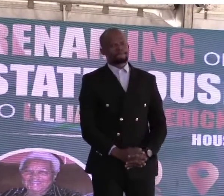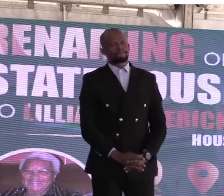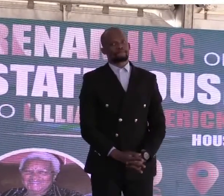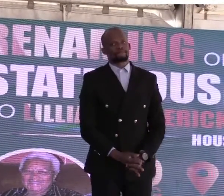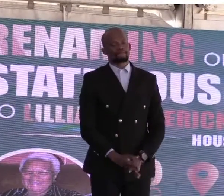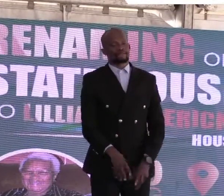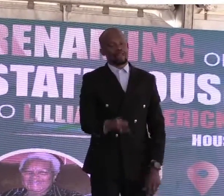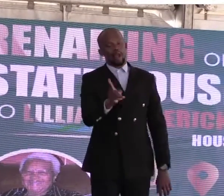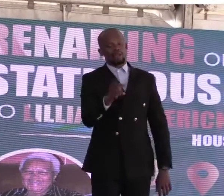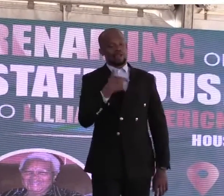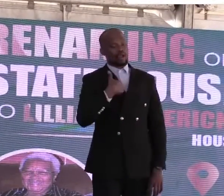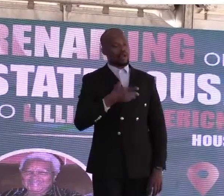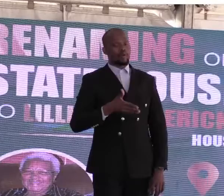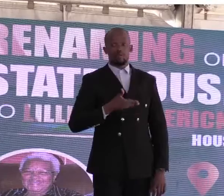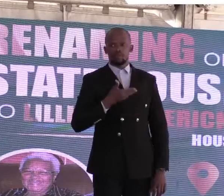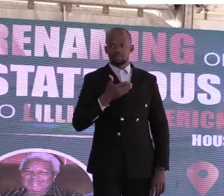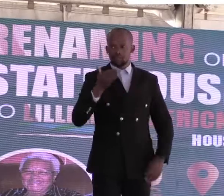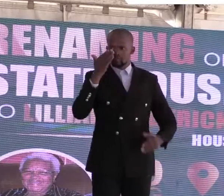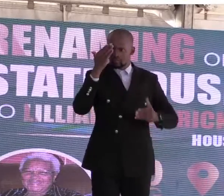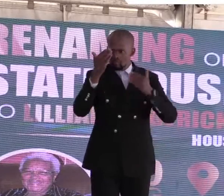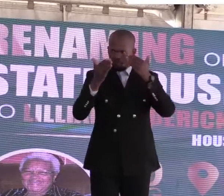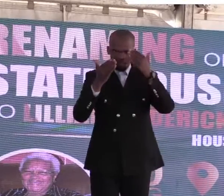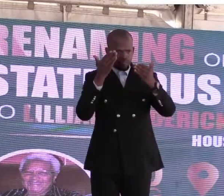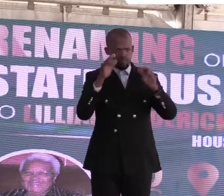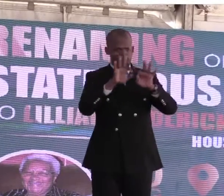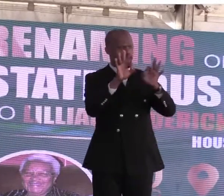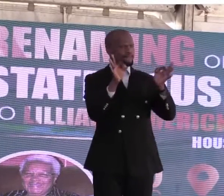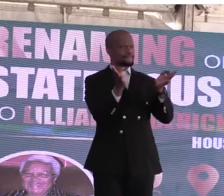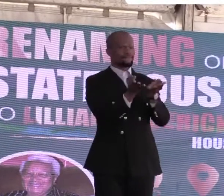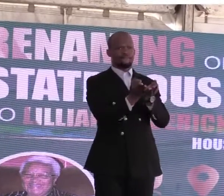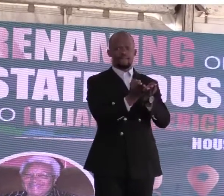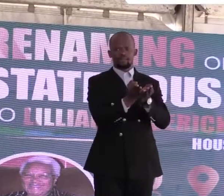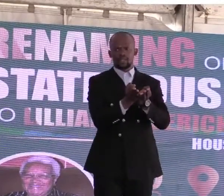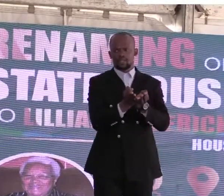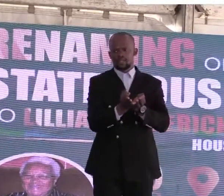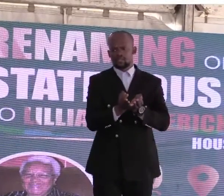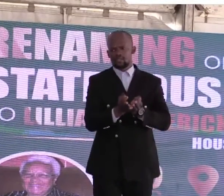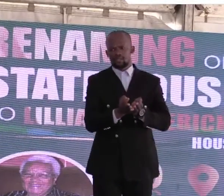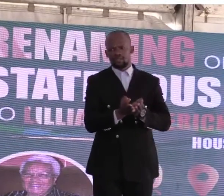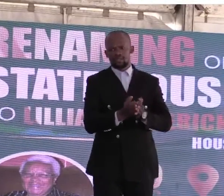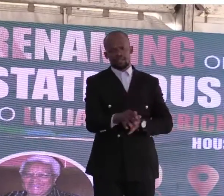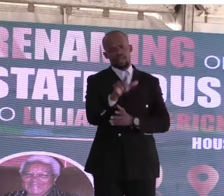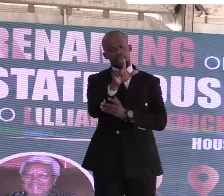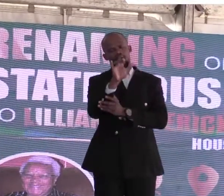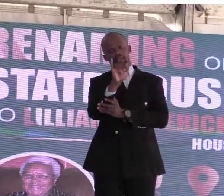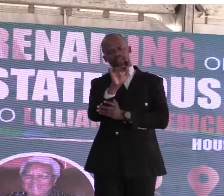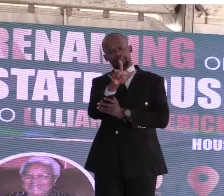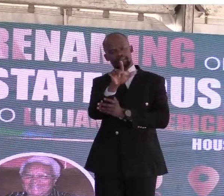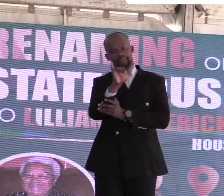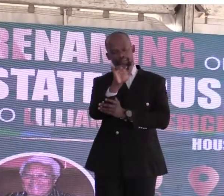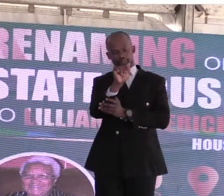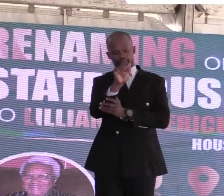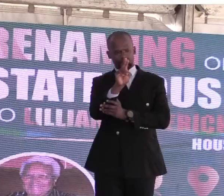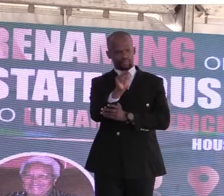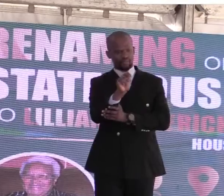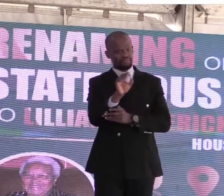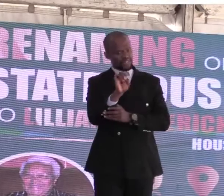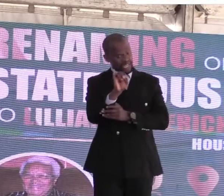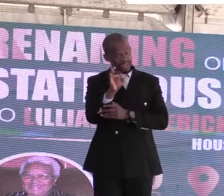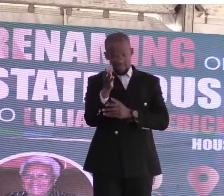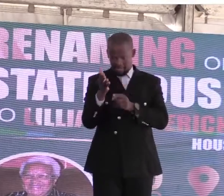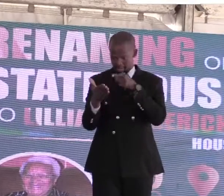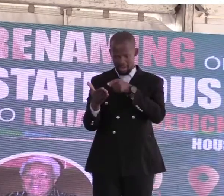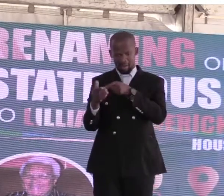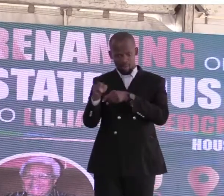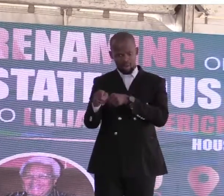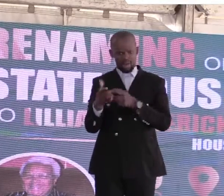I also want to recognize especially the family of Mama Lily. I'm quite sure she would have loved to be here